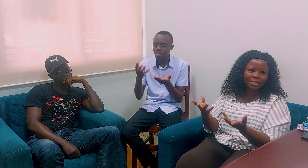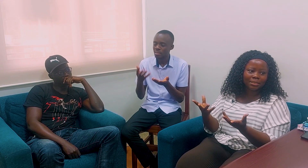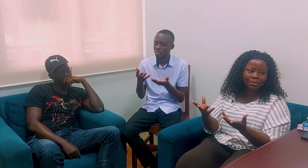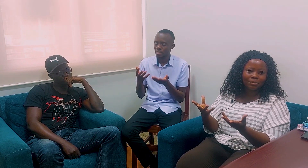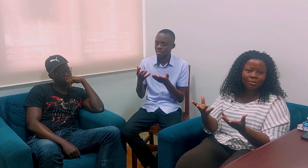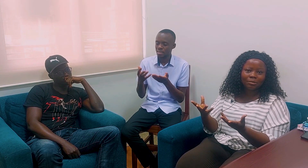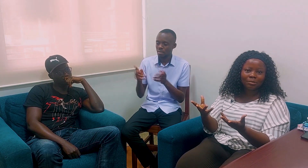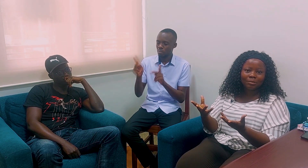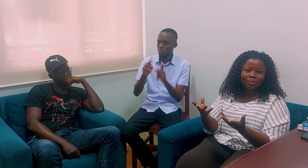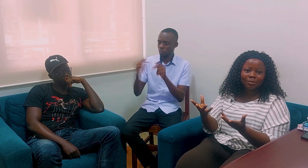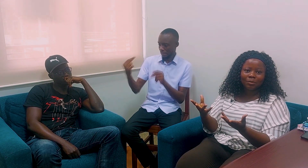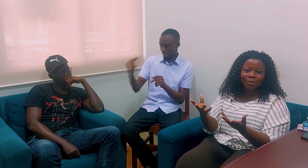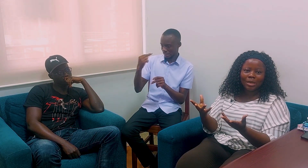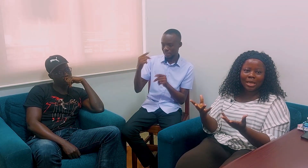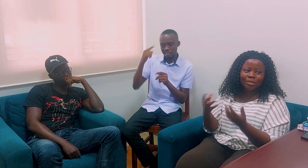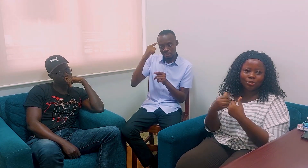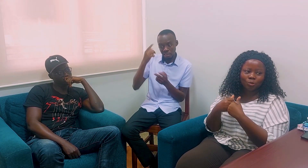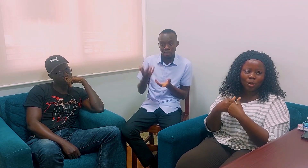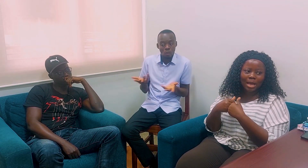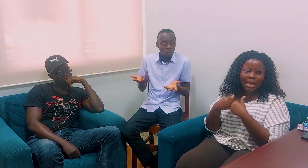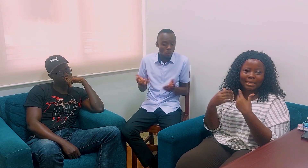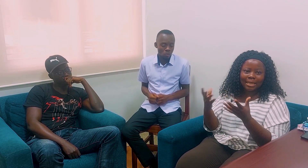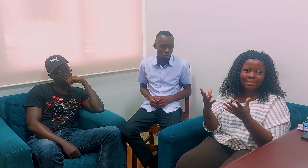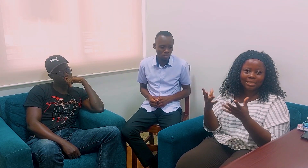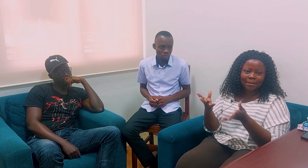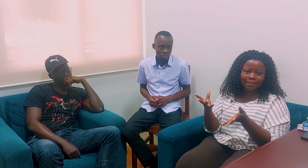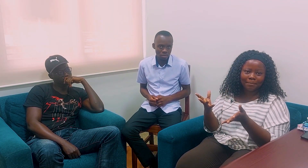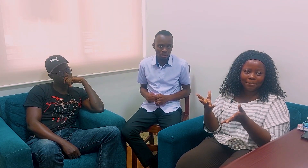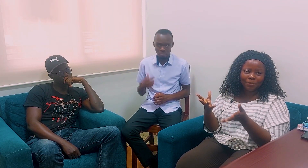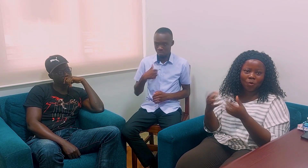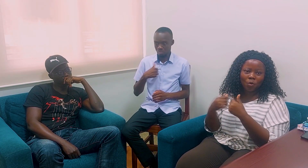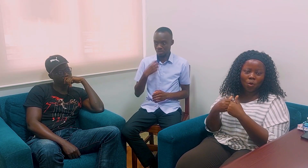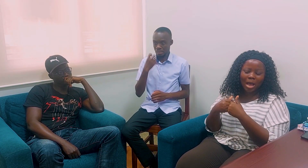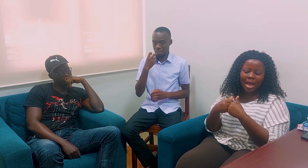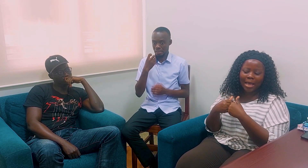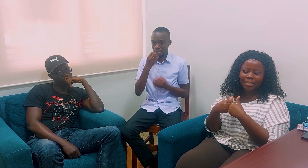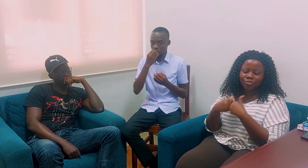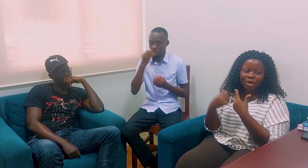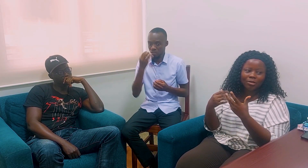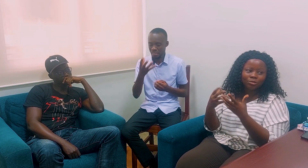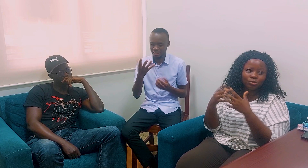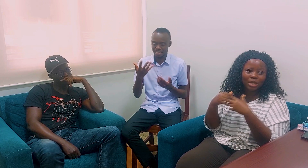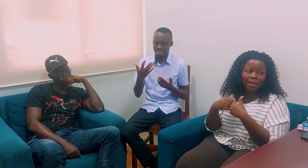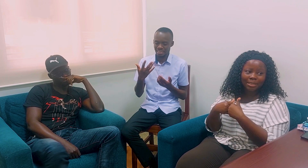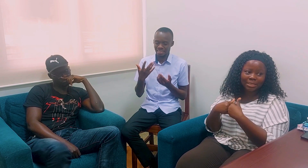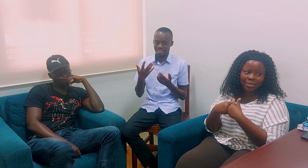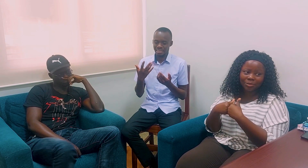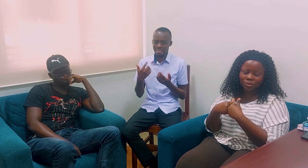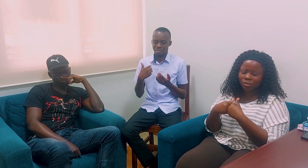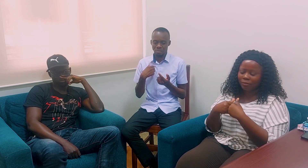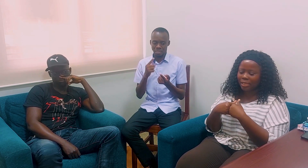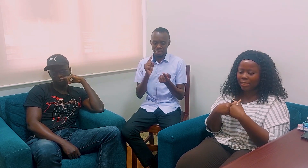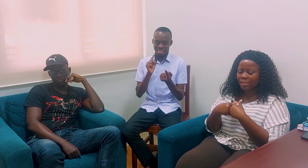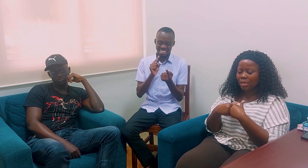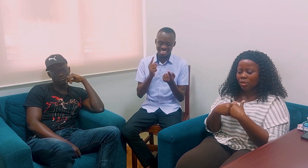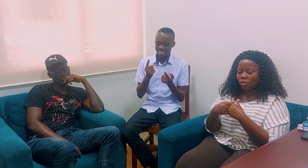see me. And so I can't come, or I struggle to come in here because of that.